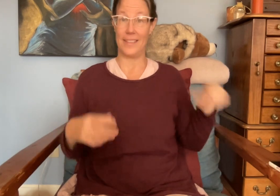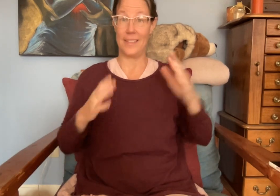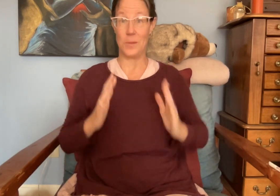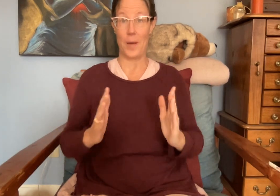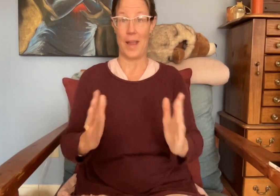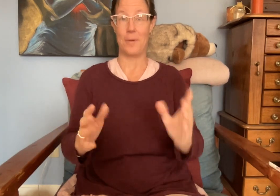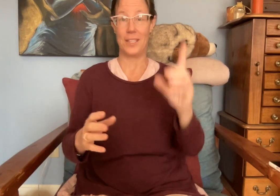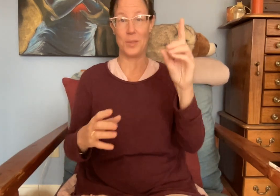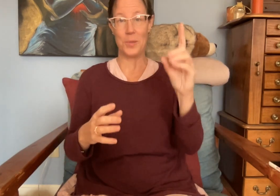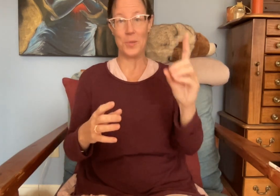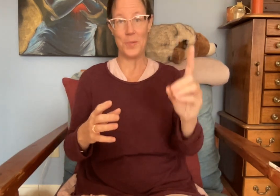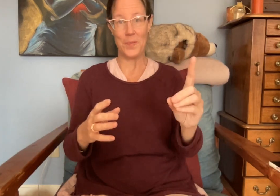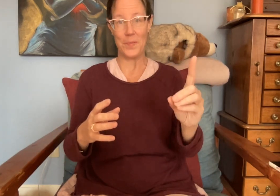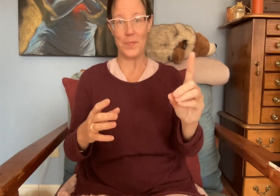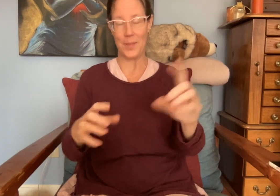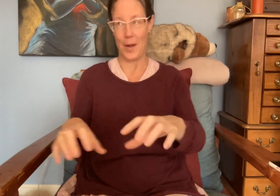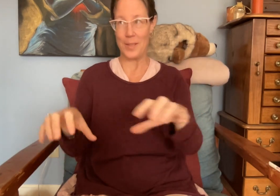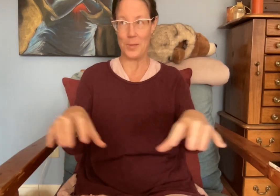the way we do. Do.